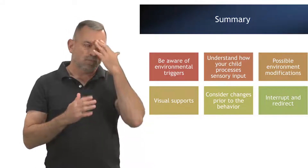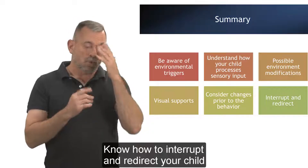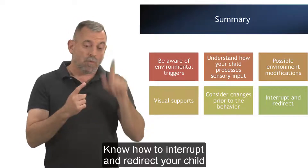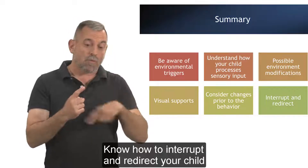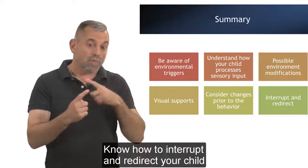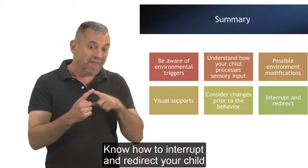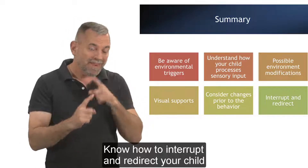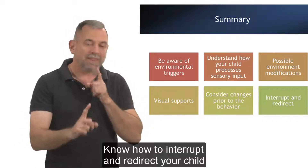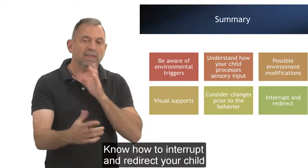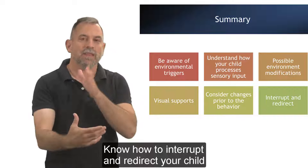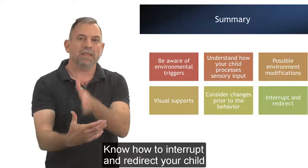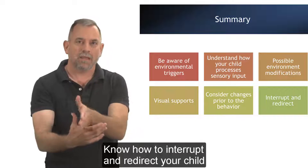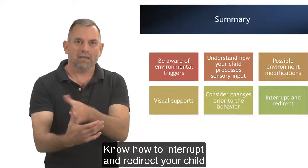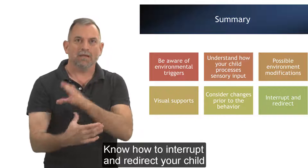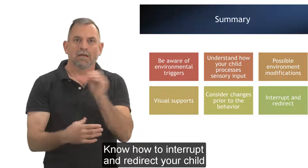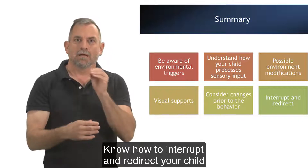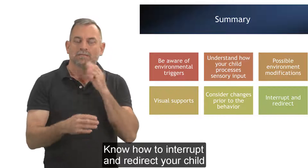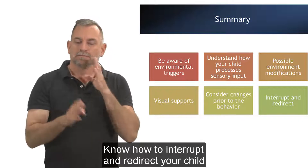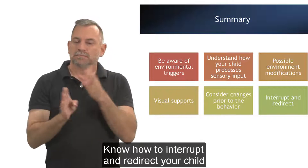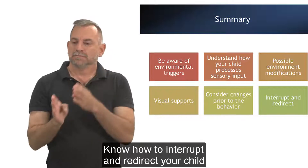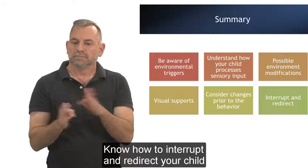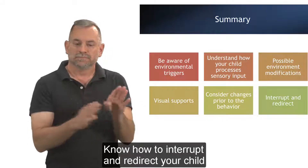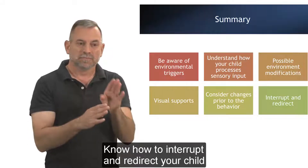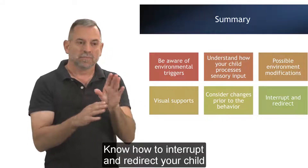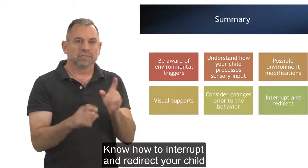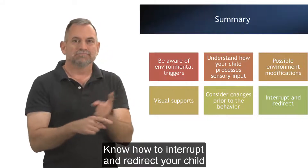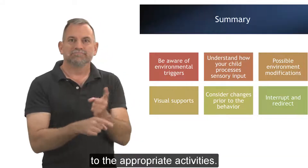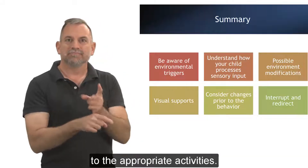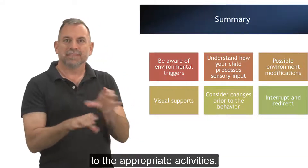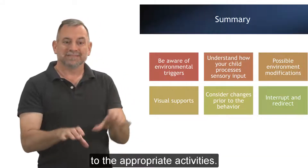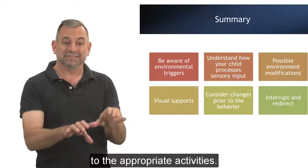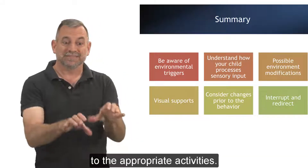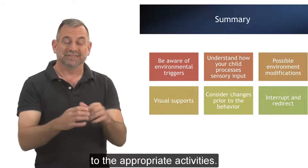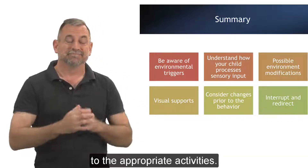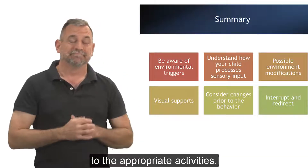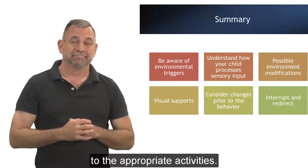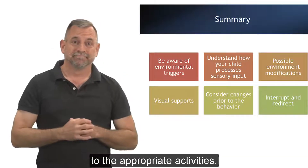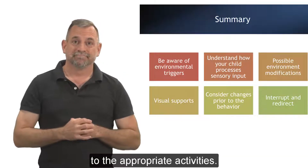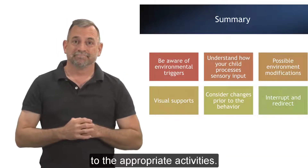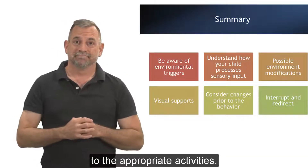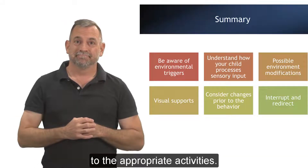Know how to interrupt and redirect your child to the appropriate activities.